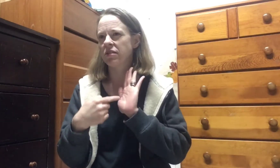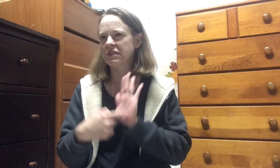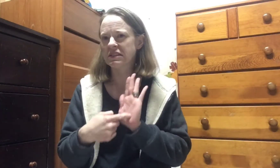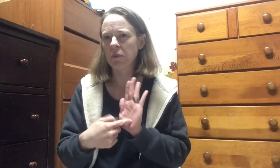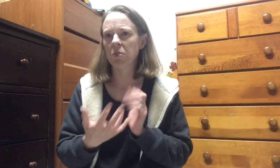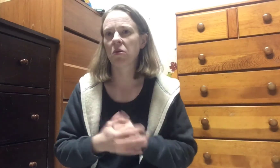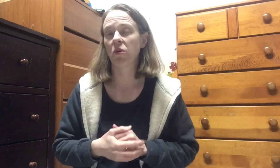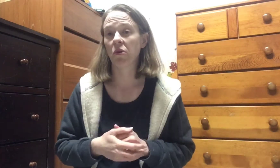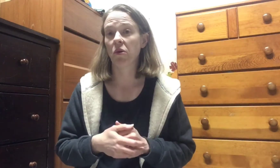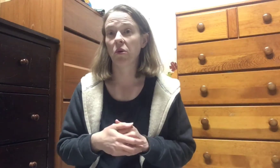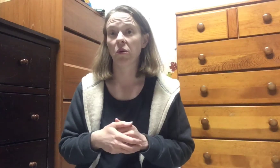Another example,